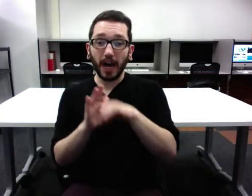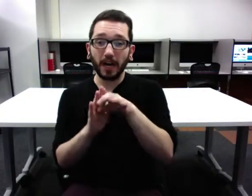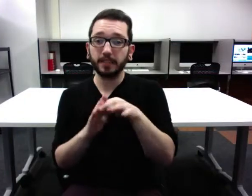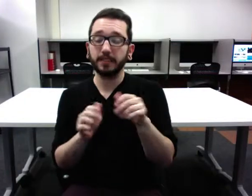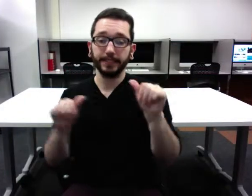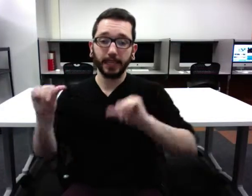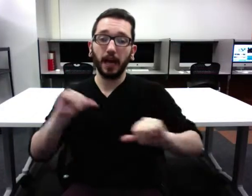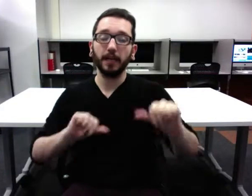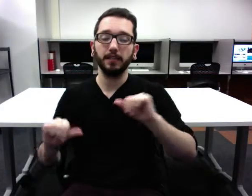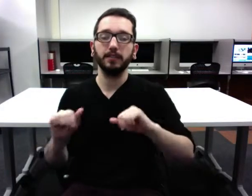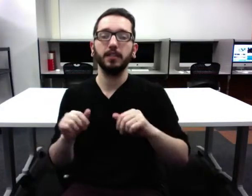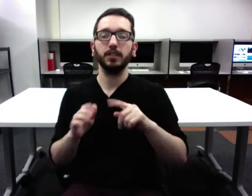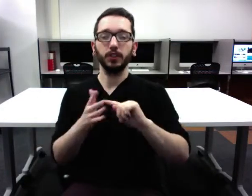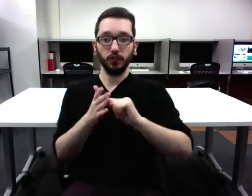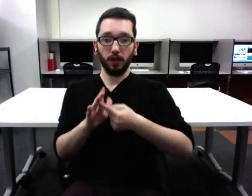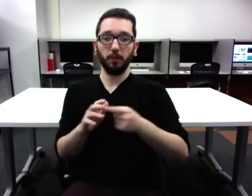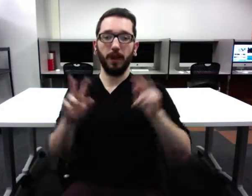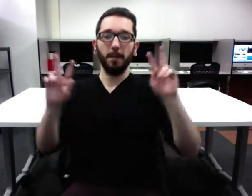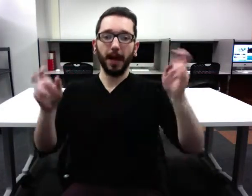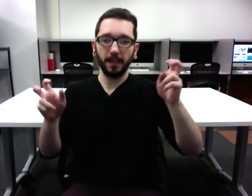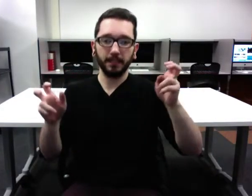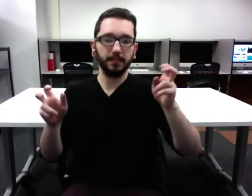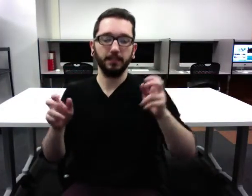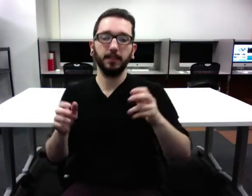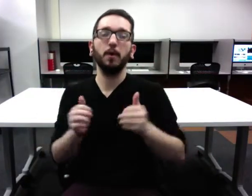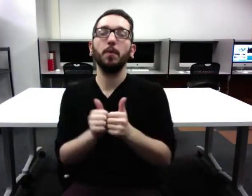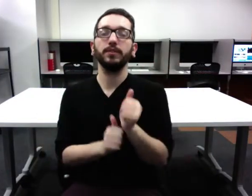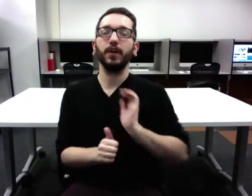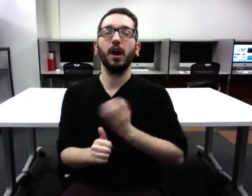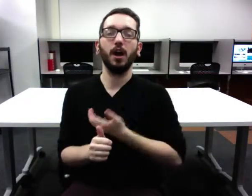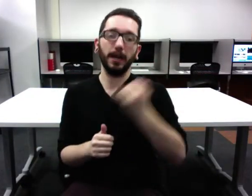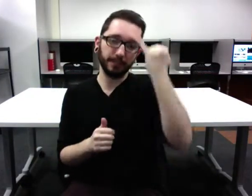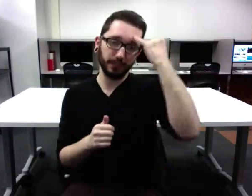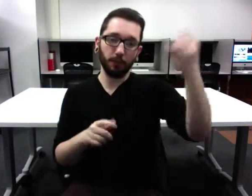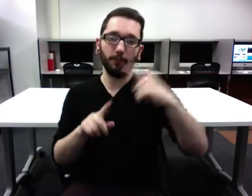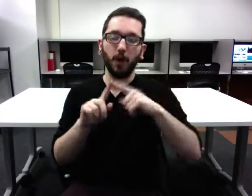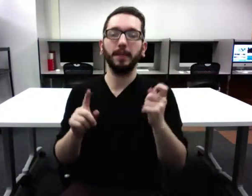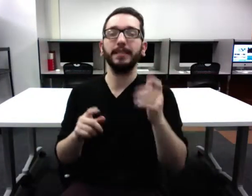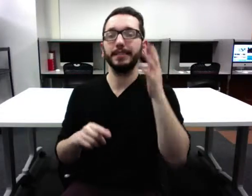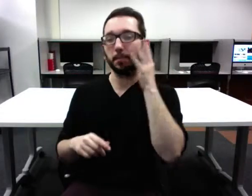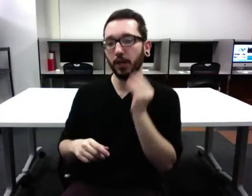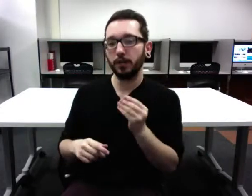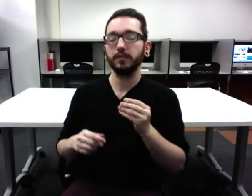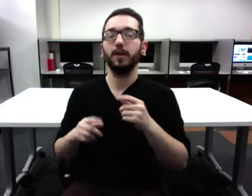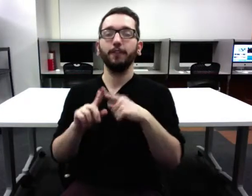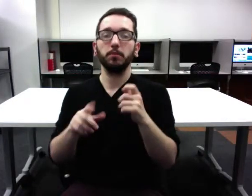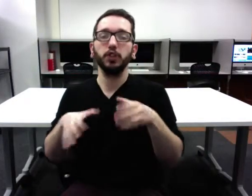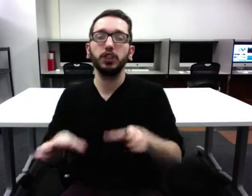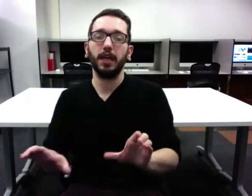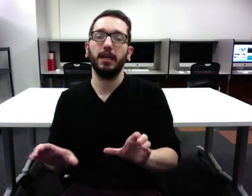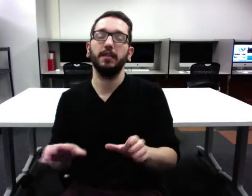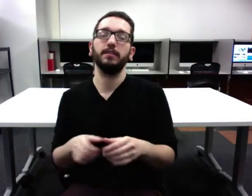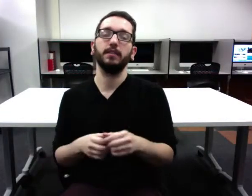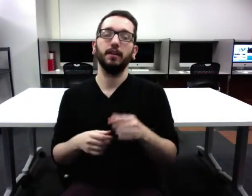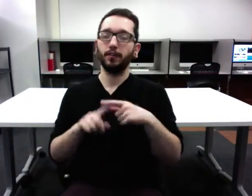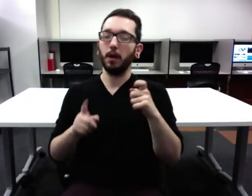finding that indeed that worked that well. Most of our ideas are things that come to us by chance. And so what we're doing at NIH is